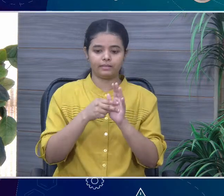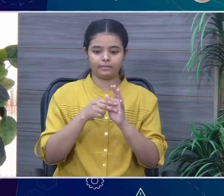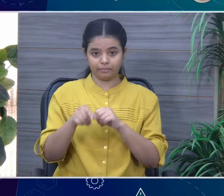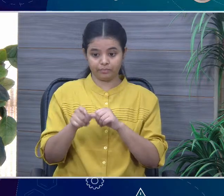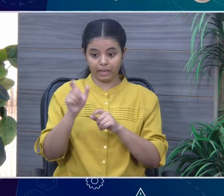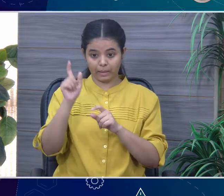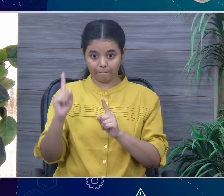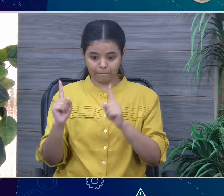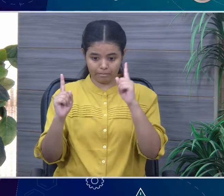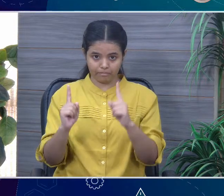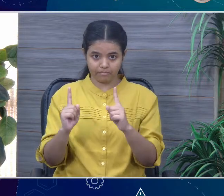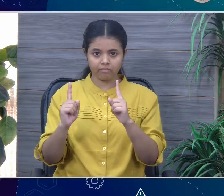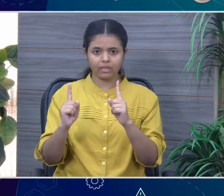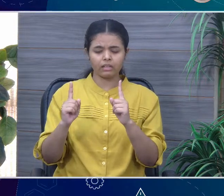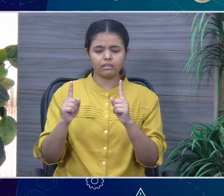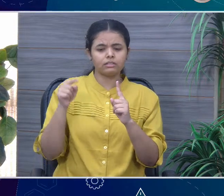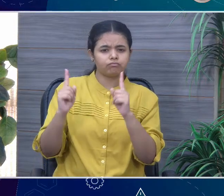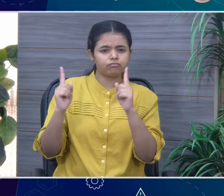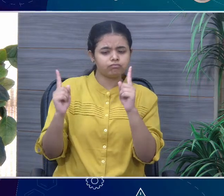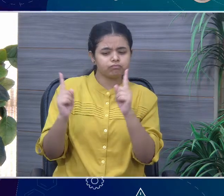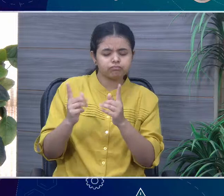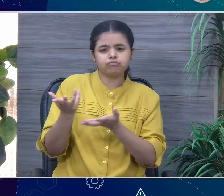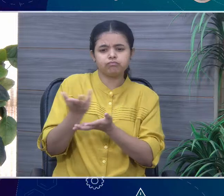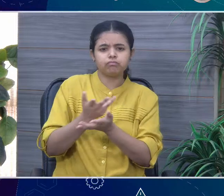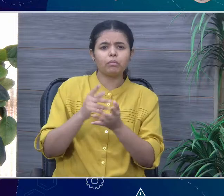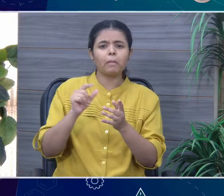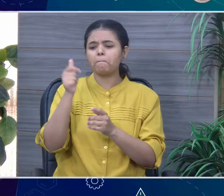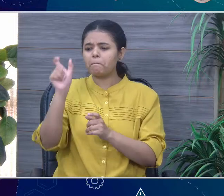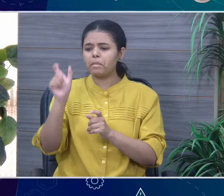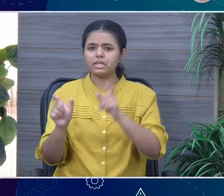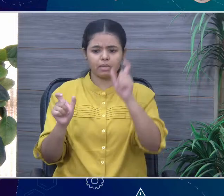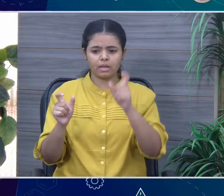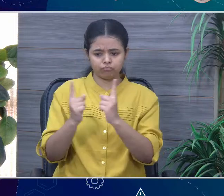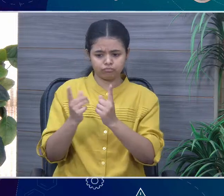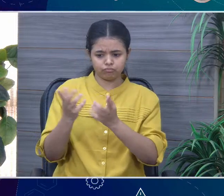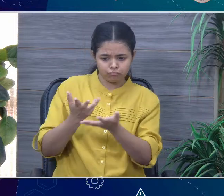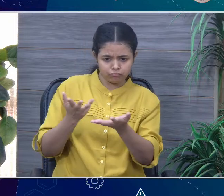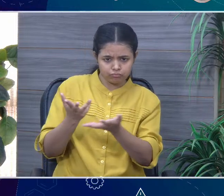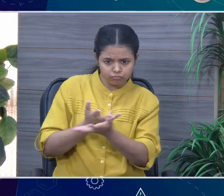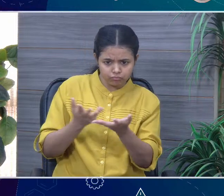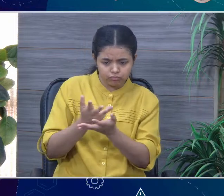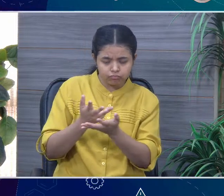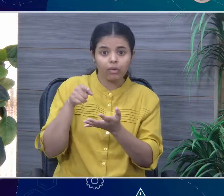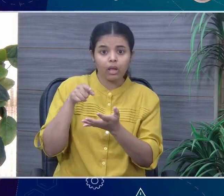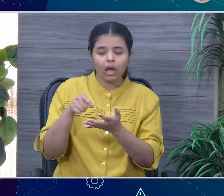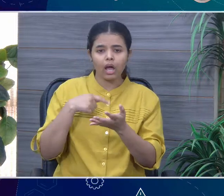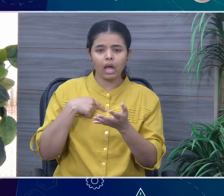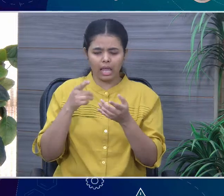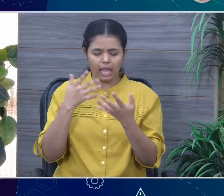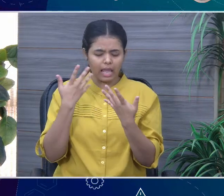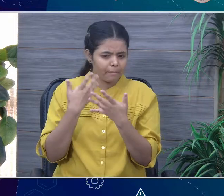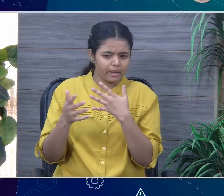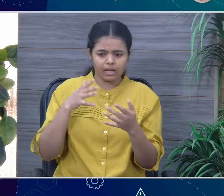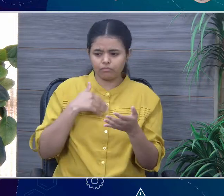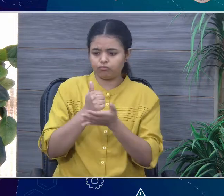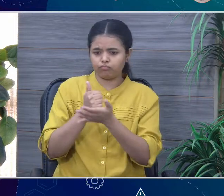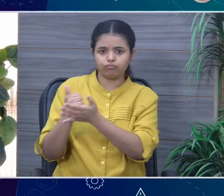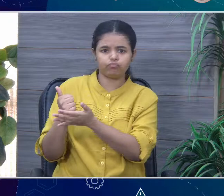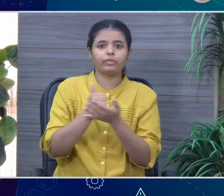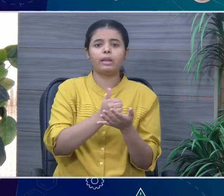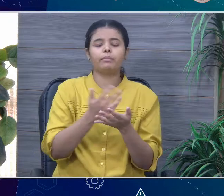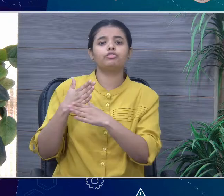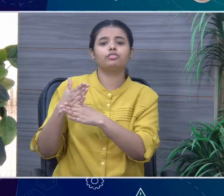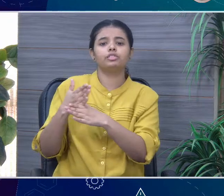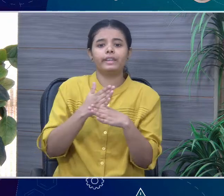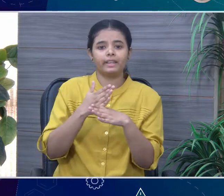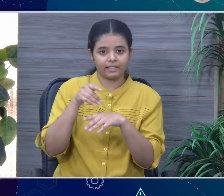individuals, the buddies, operate together as a single unit so that they are able to monitor and help each other.